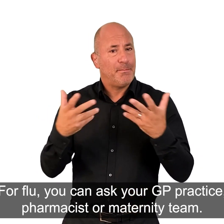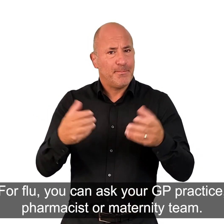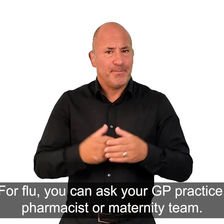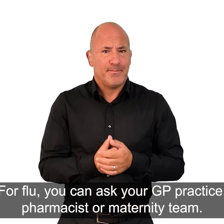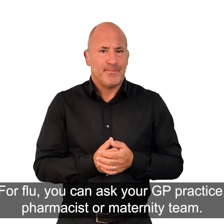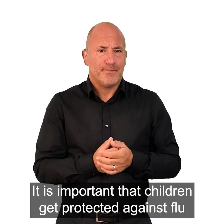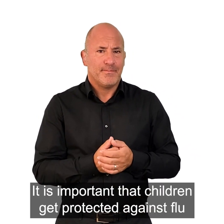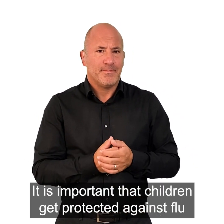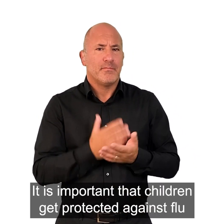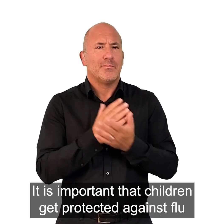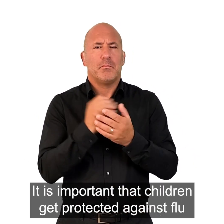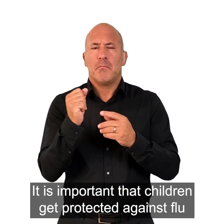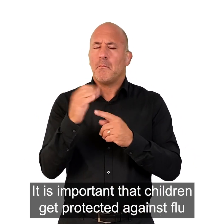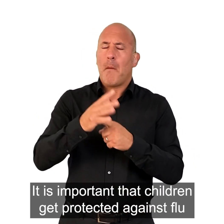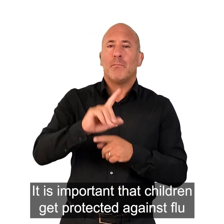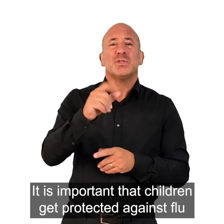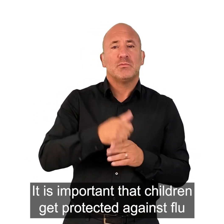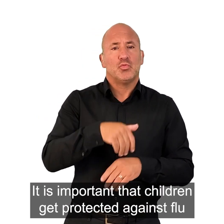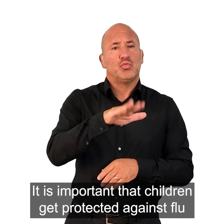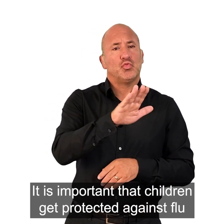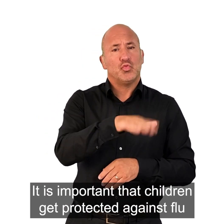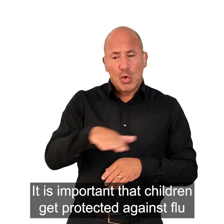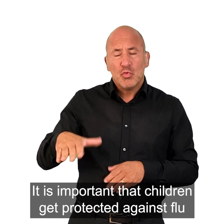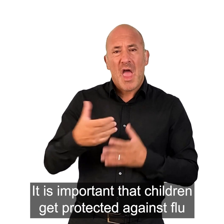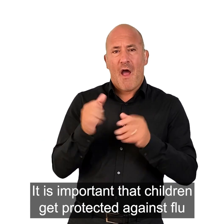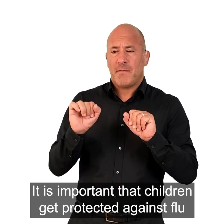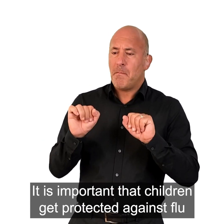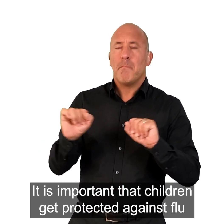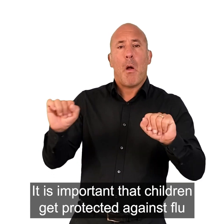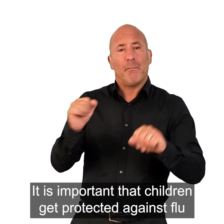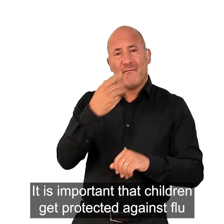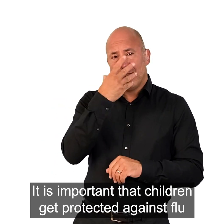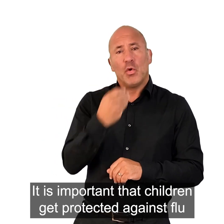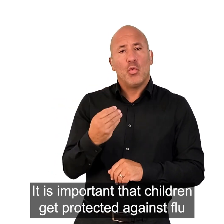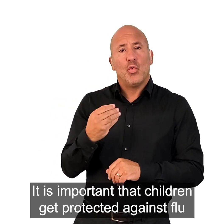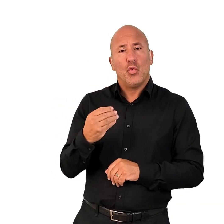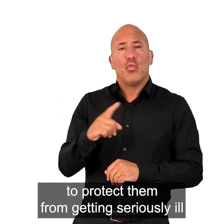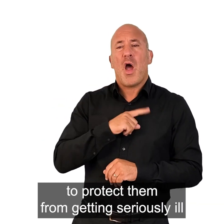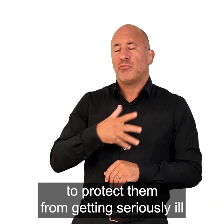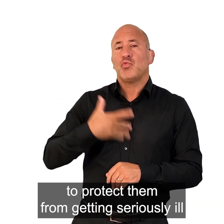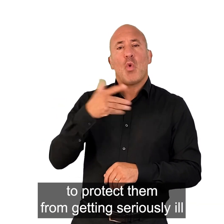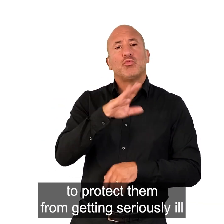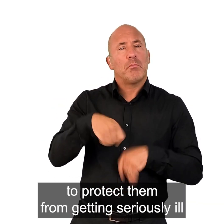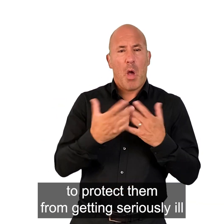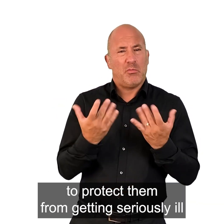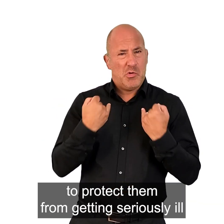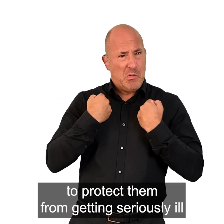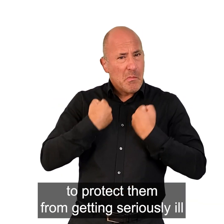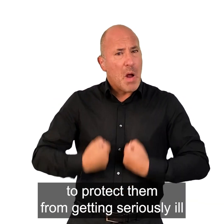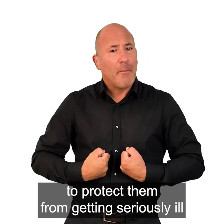team. It is important that children get protected against flu to protect them from getting seriously